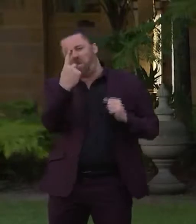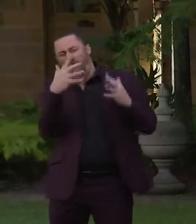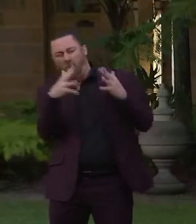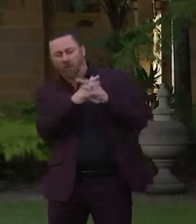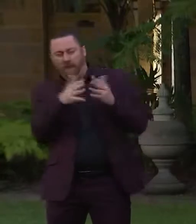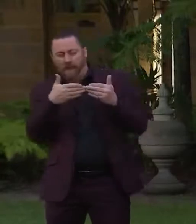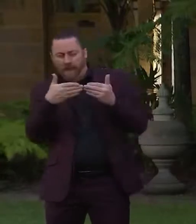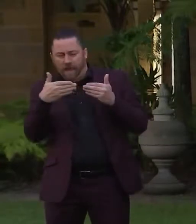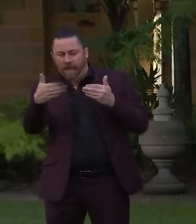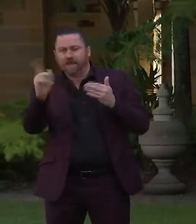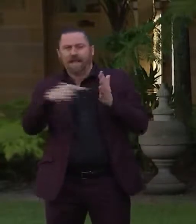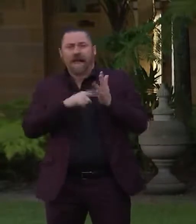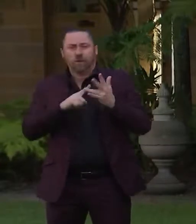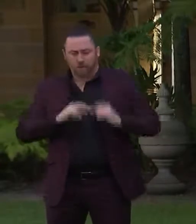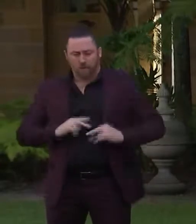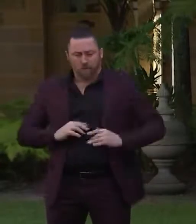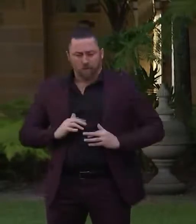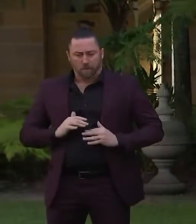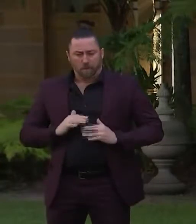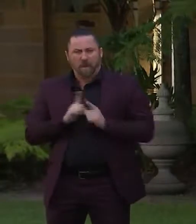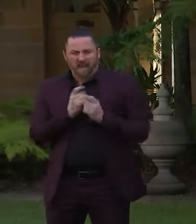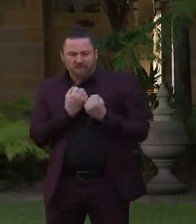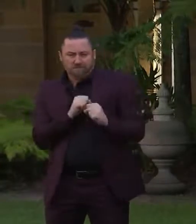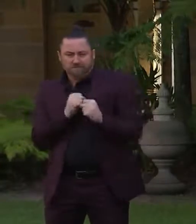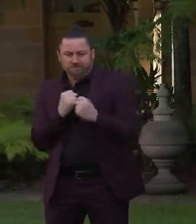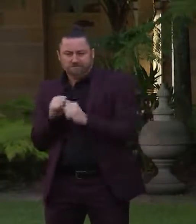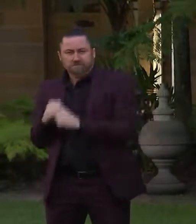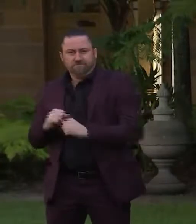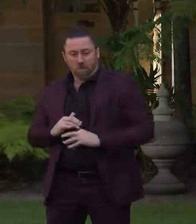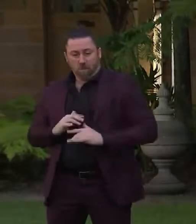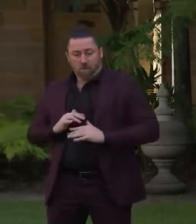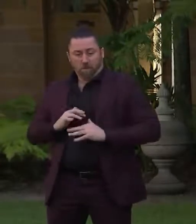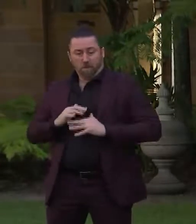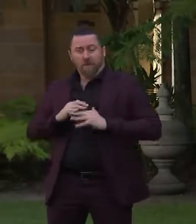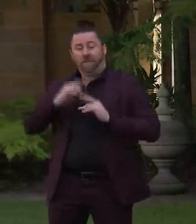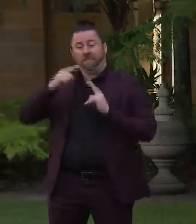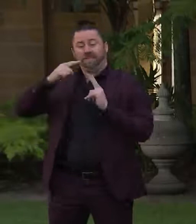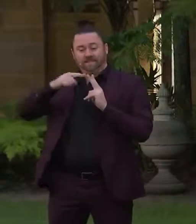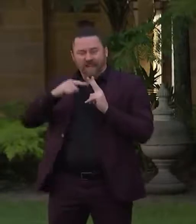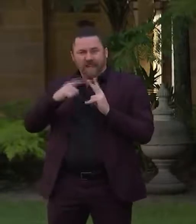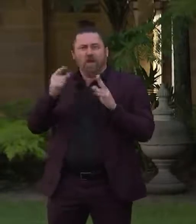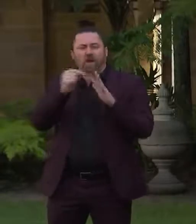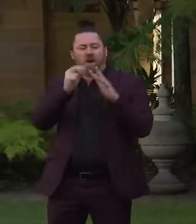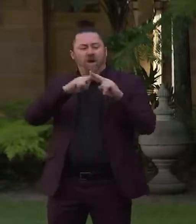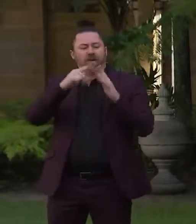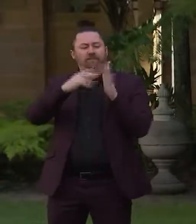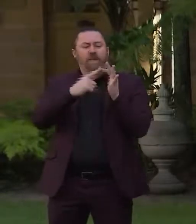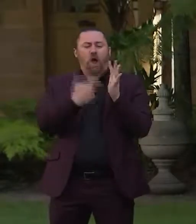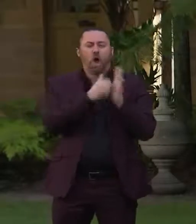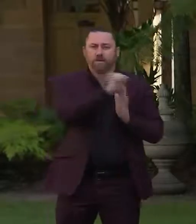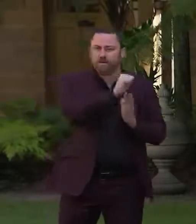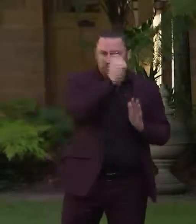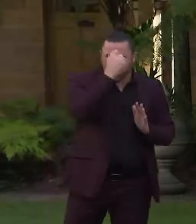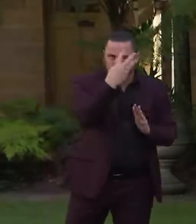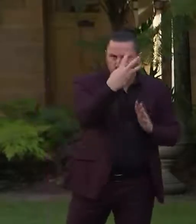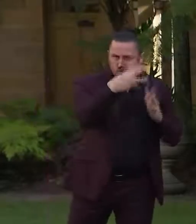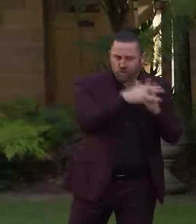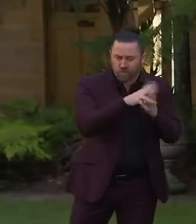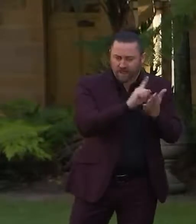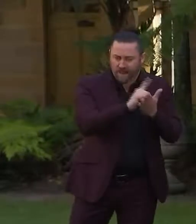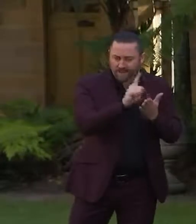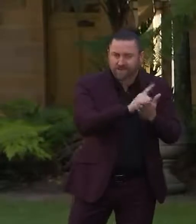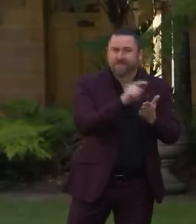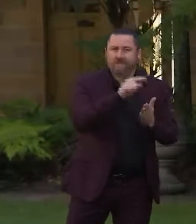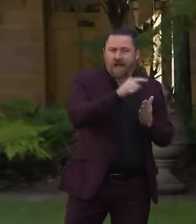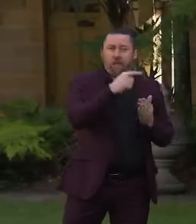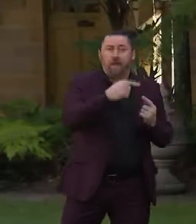get a significant degree of immunity. Then you need to have a second dose of the Pfizer vaccine 3 weeks later, and it takes another